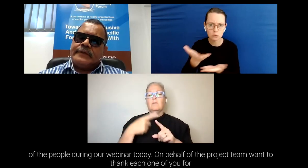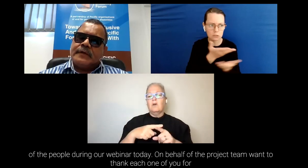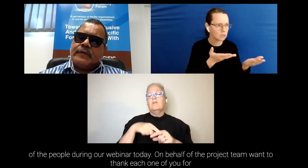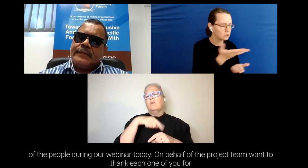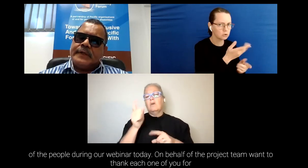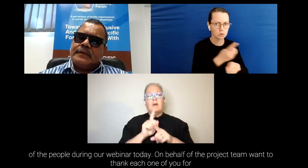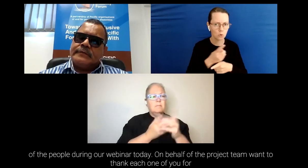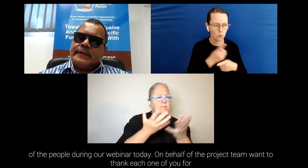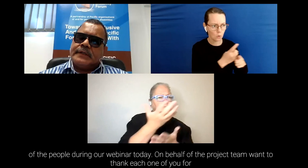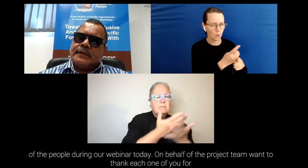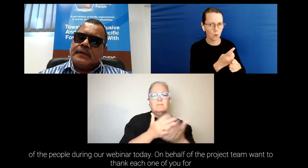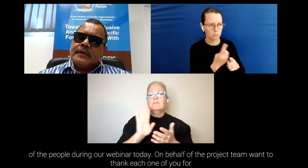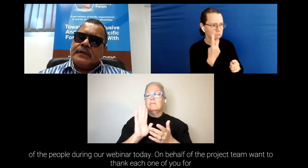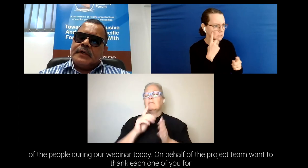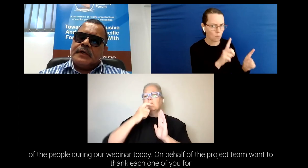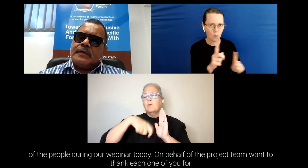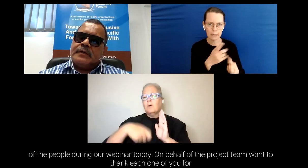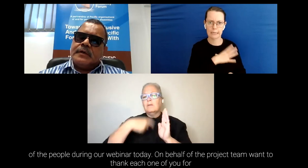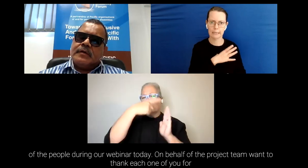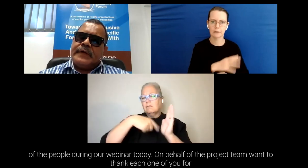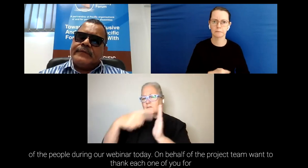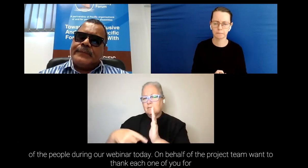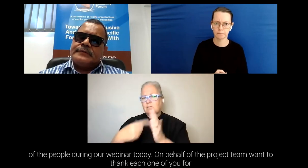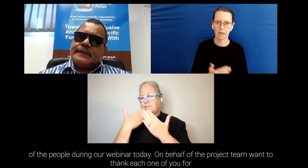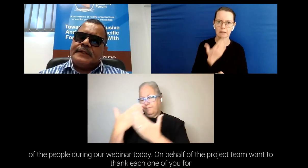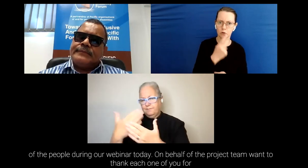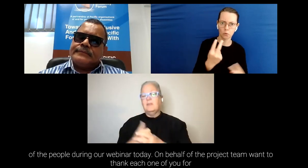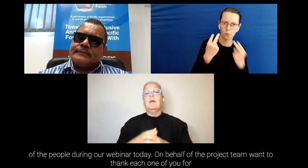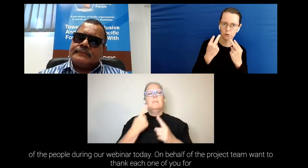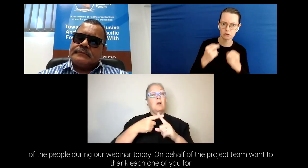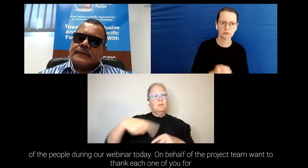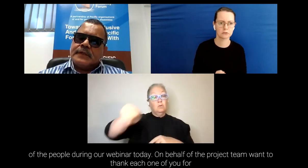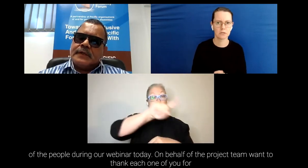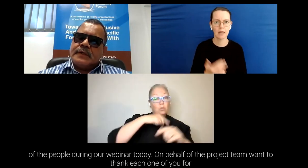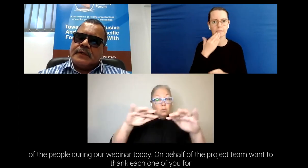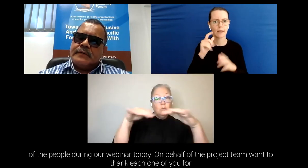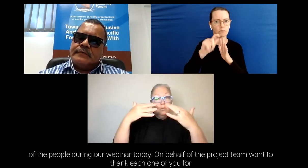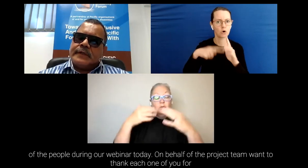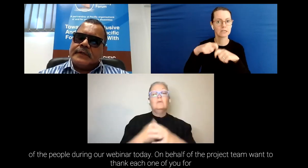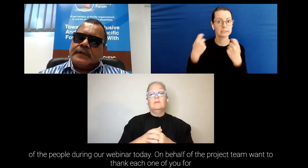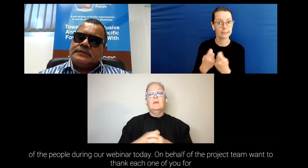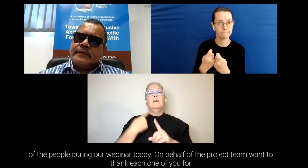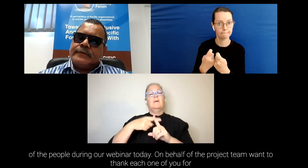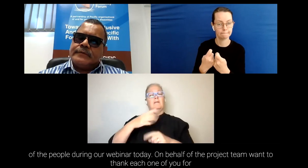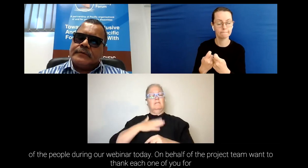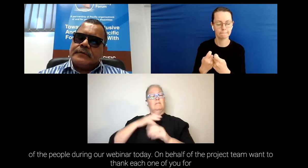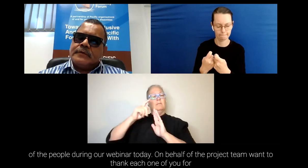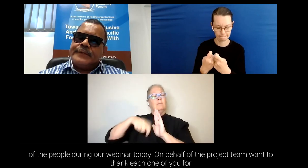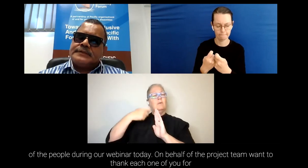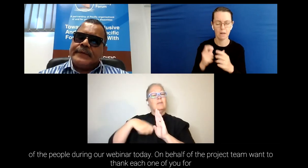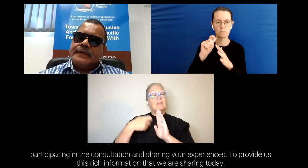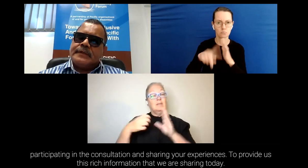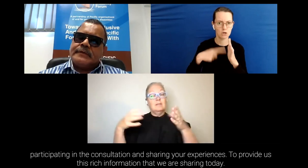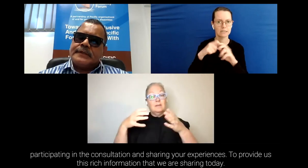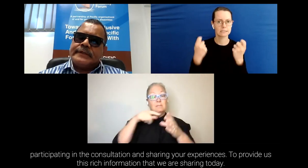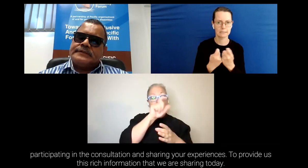for joining our webinar today. And on behalf of the project team, I want to thank each one of you